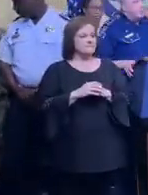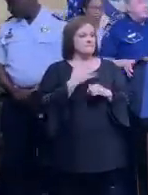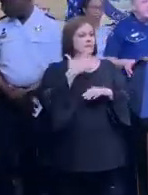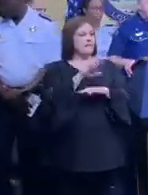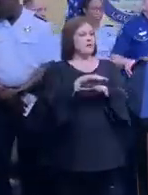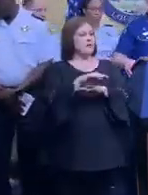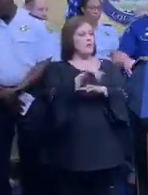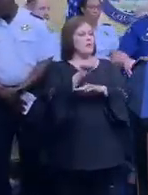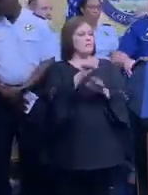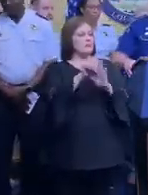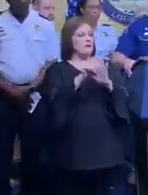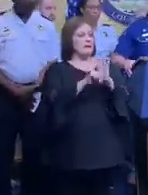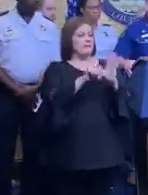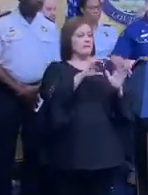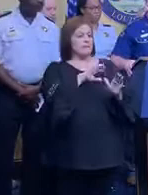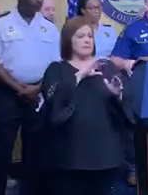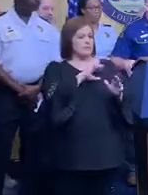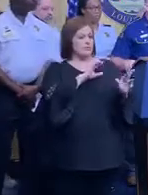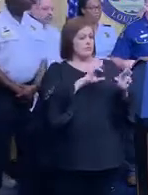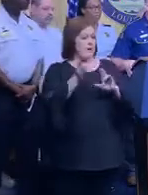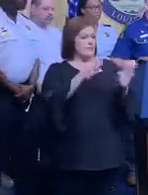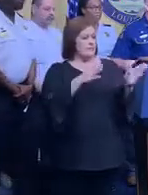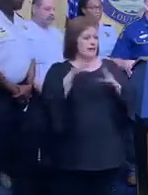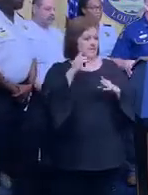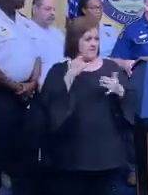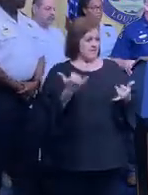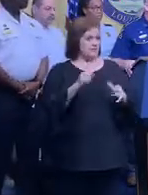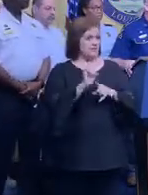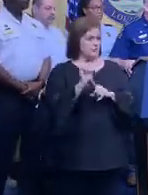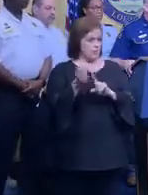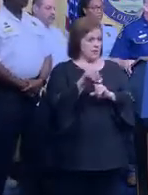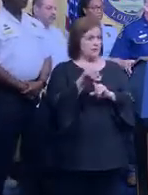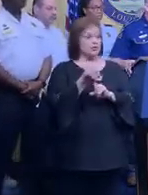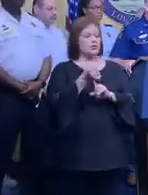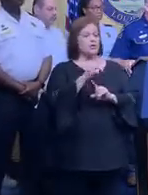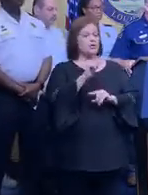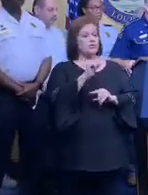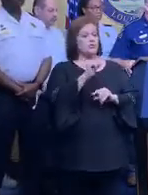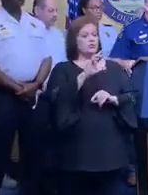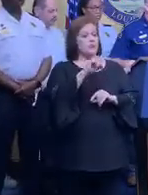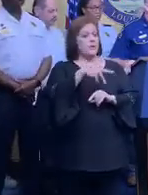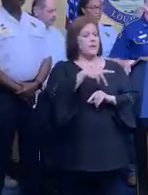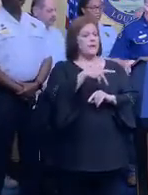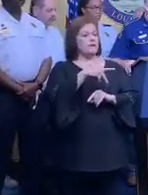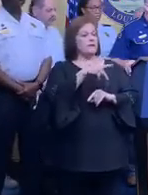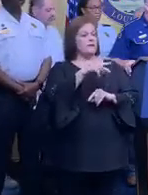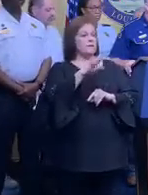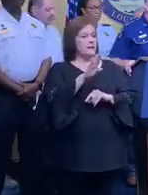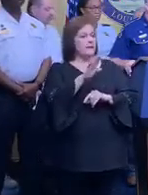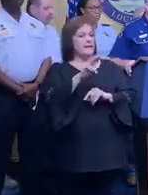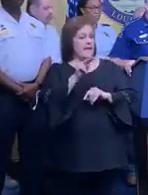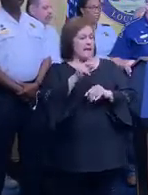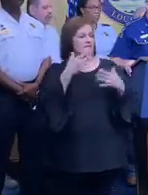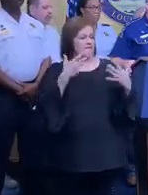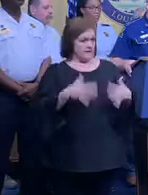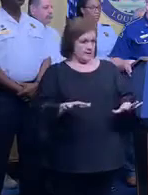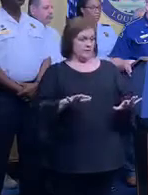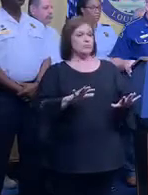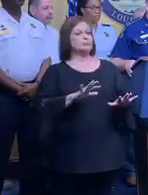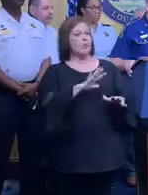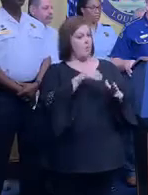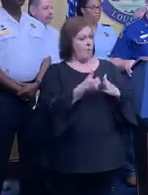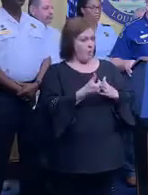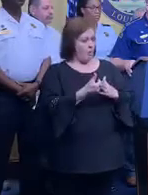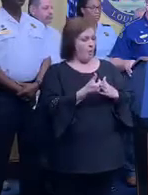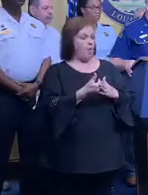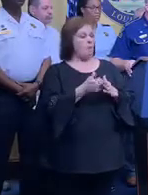Good afternoon. Louisiana State Police is ready and prepared for the situation. Troop B and Troop N are both fully staffed with the option of going to